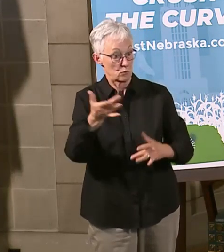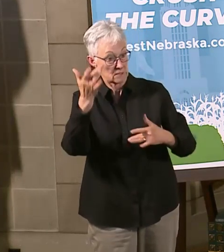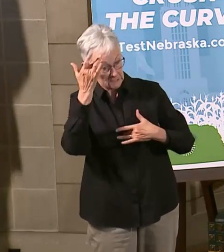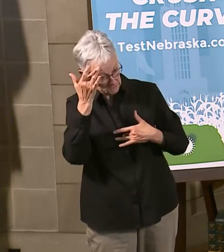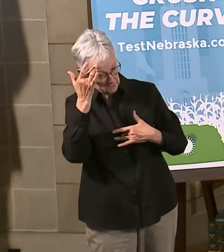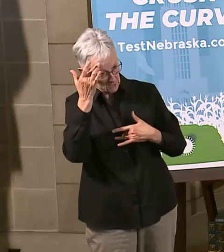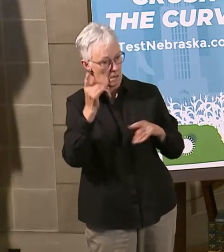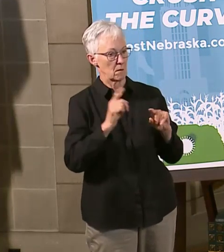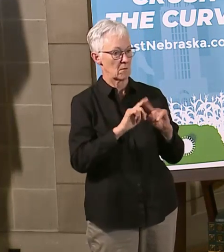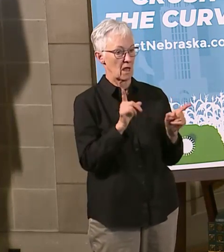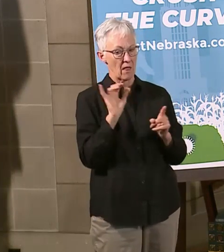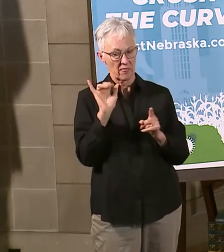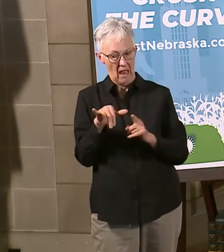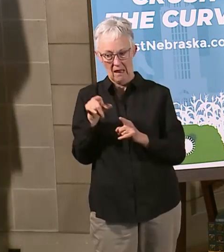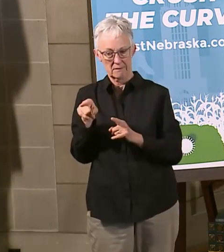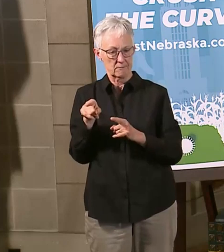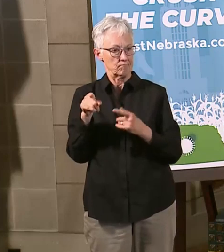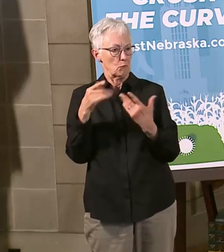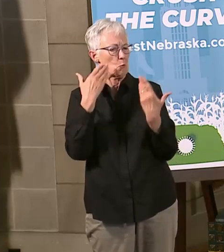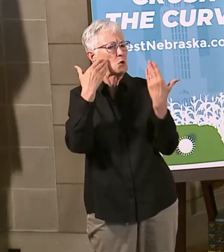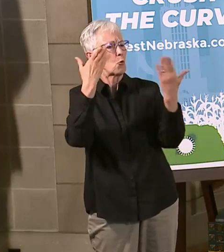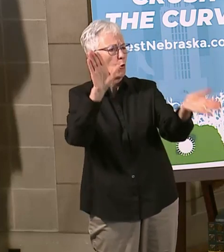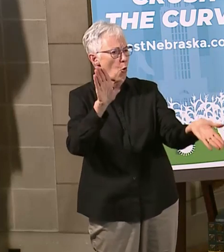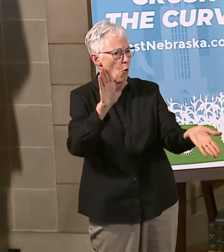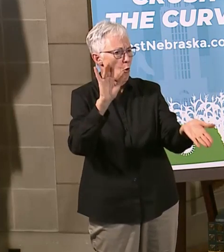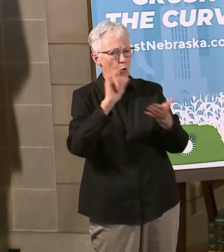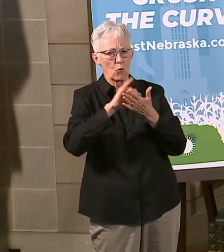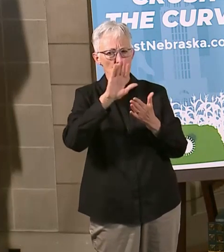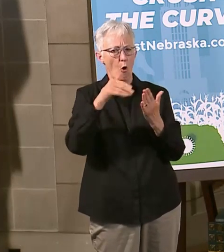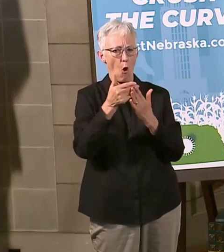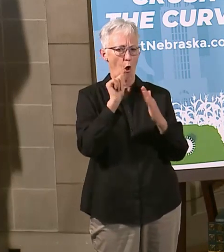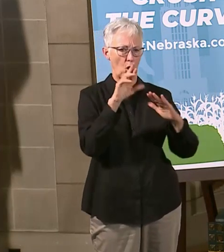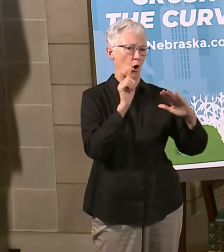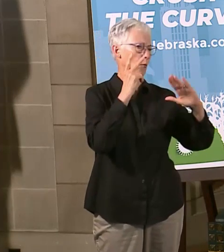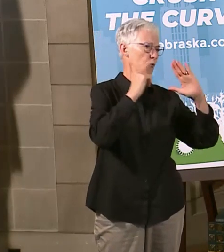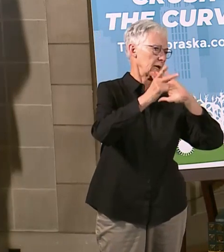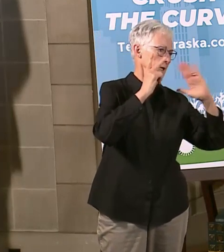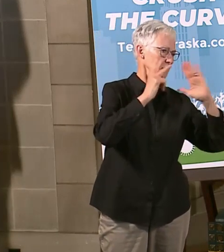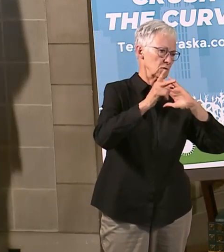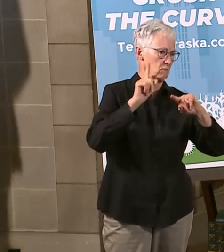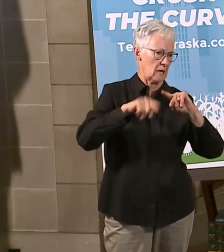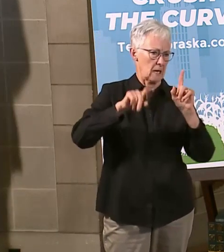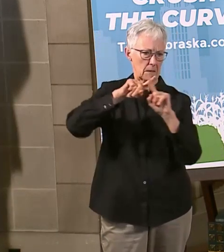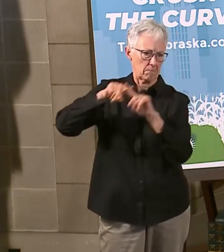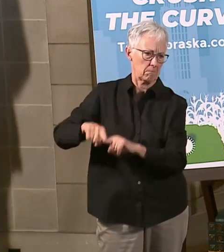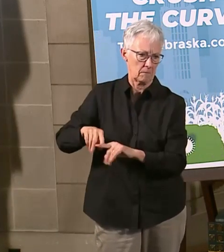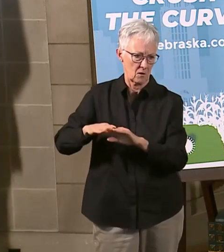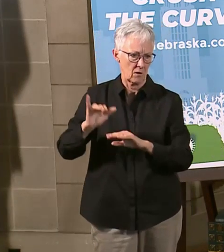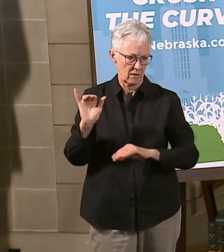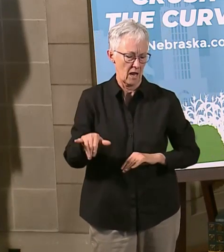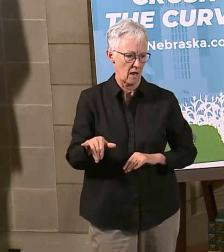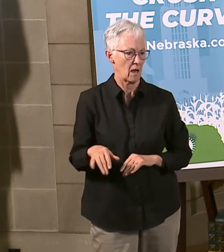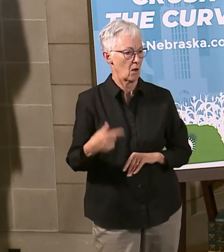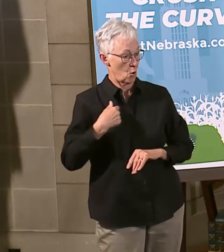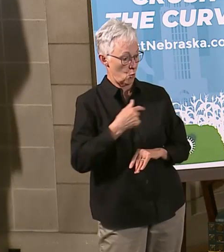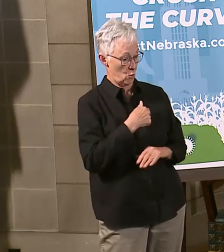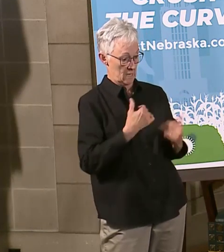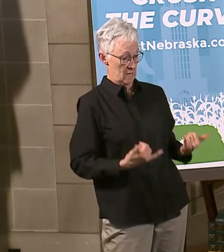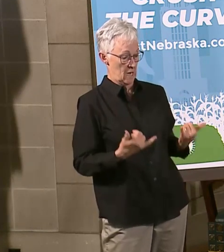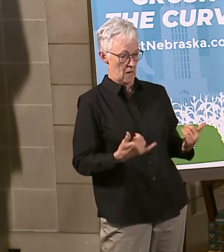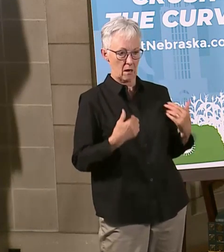system. So we've actually got as I mentioned yesterday, we have a dashboard out there that shows